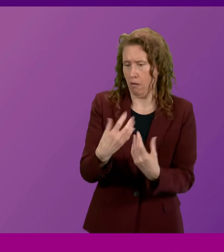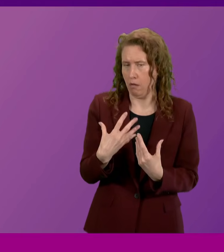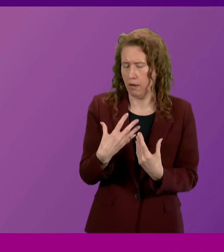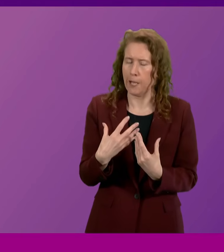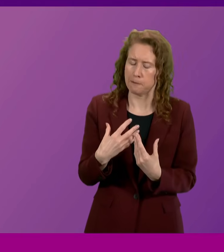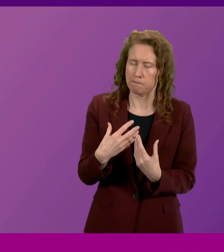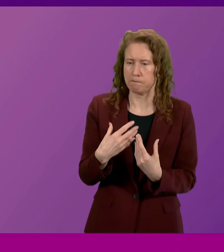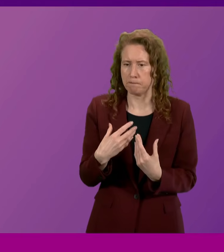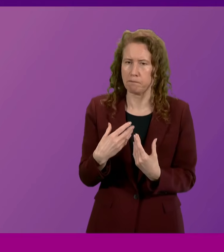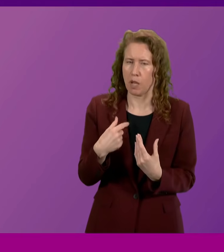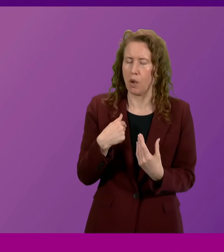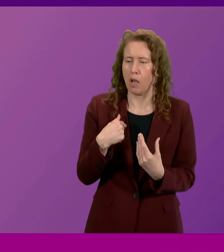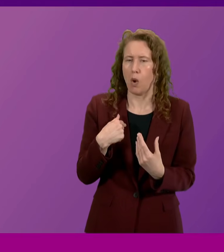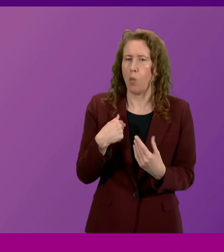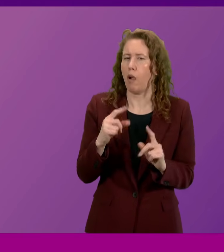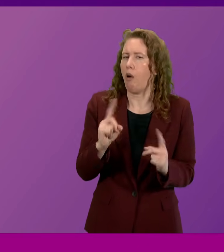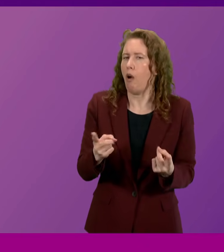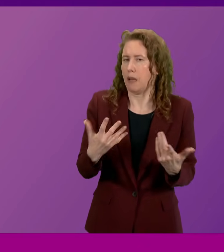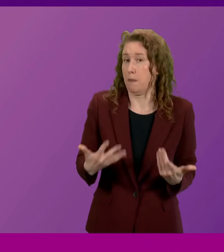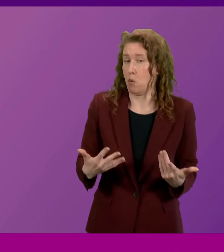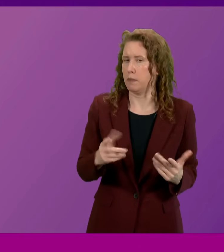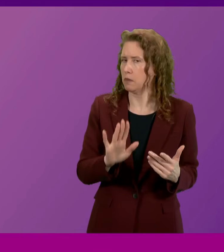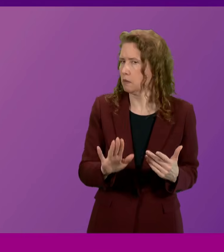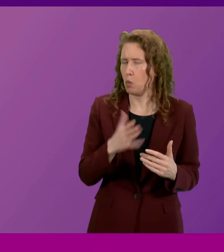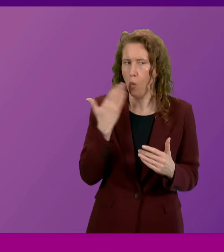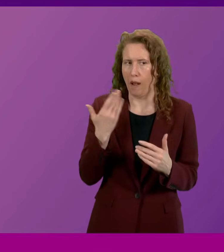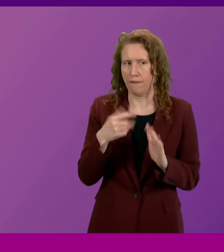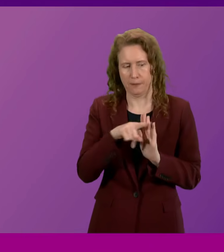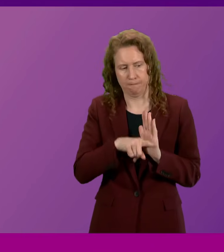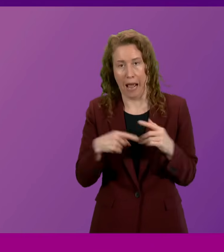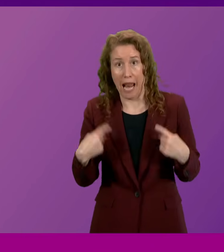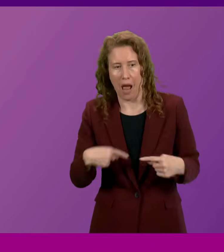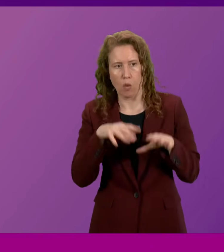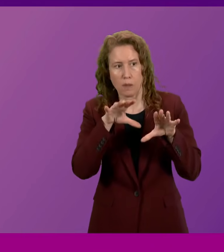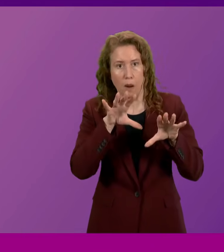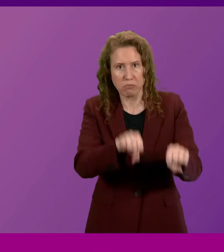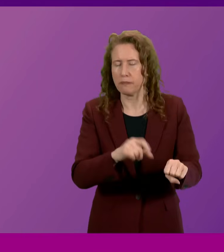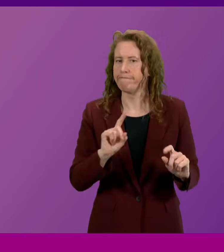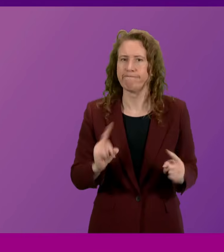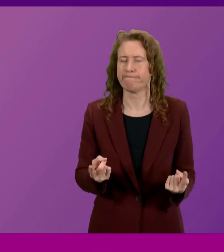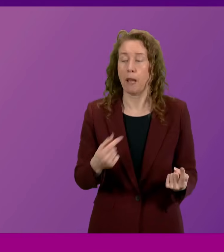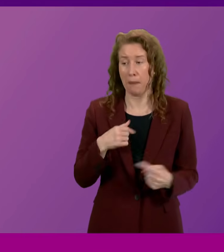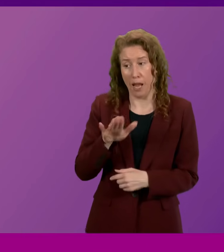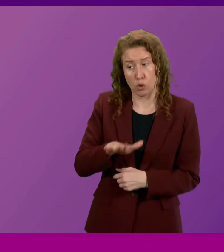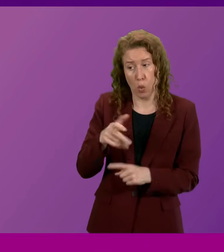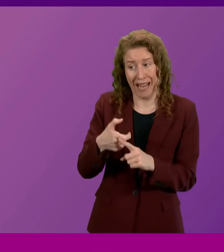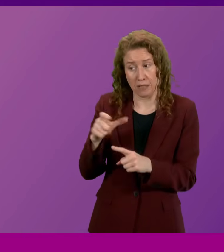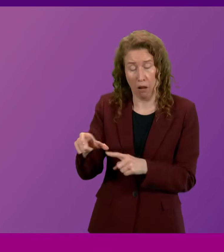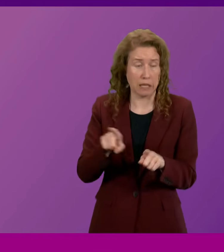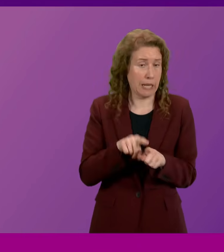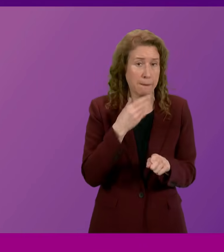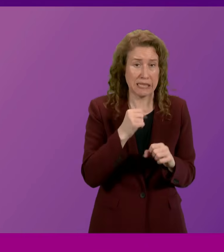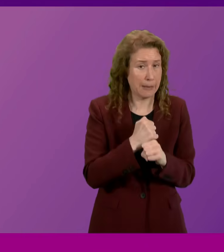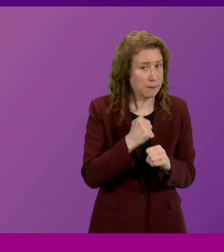we would not have the basis to do so. But I do assure Katie Clark, as I assured Mr